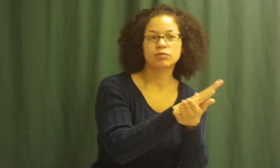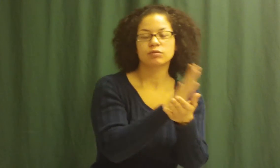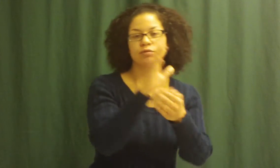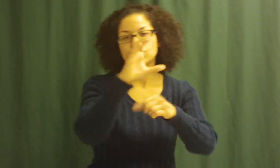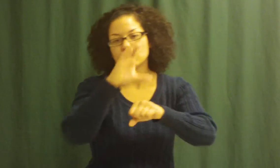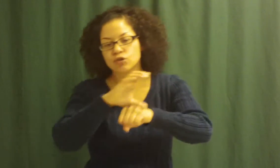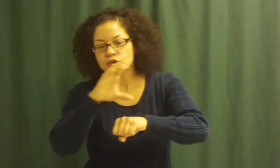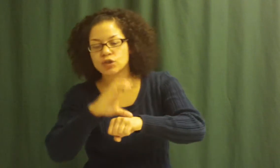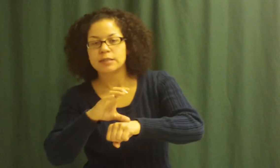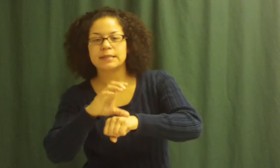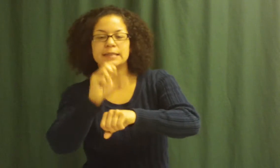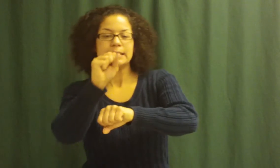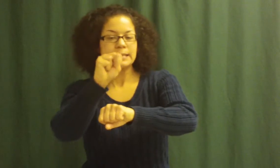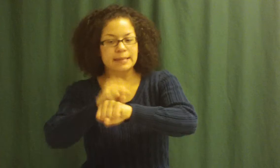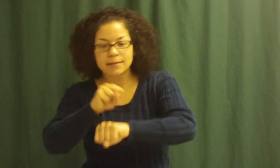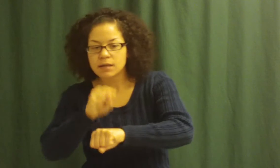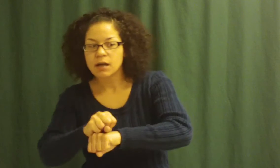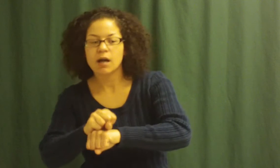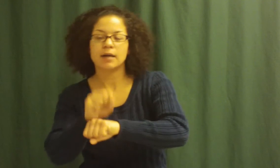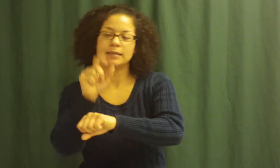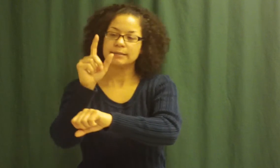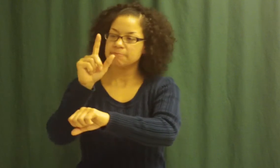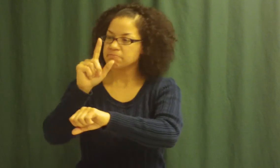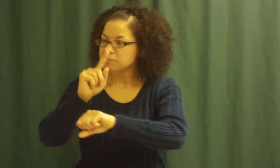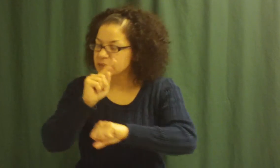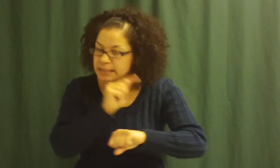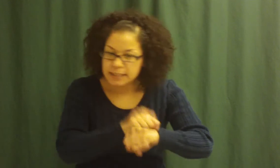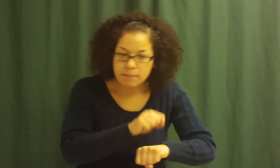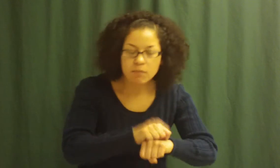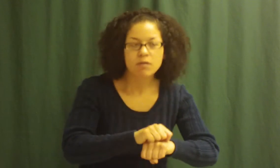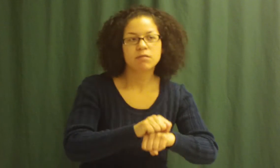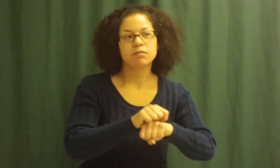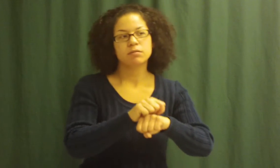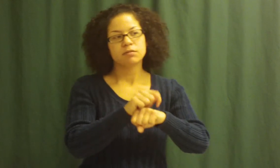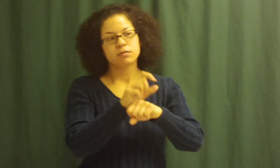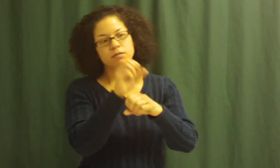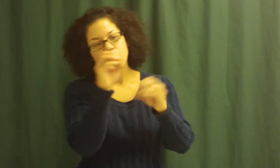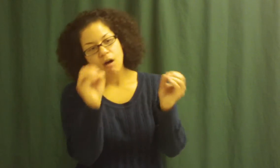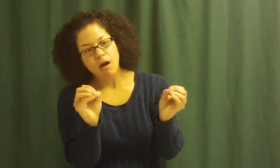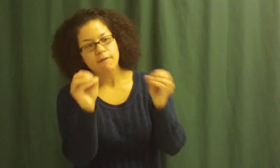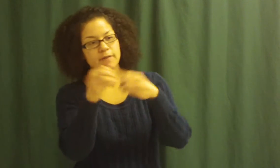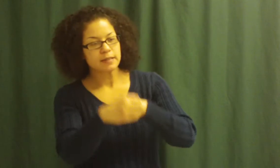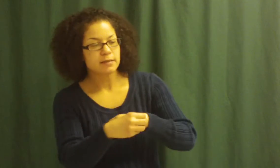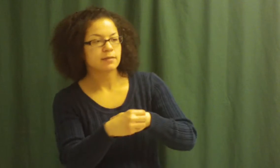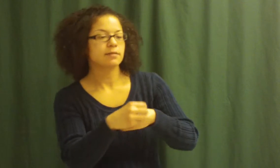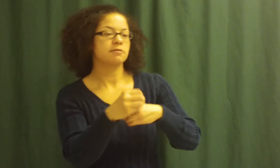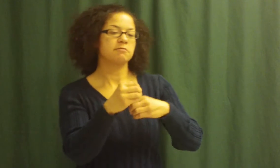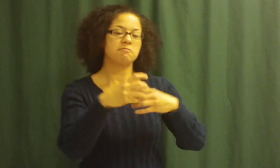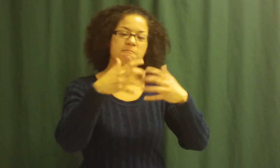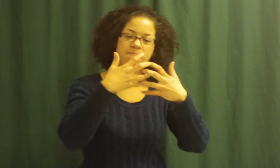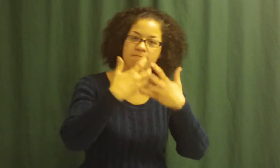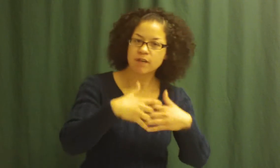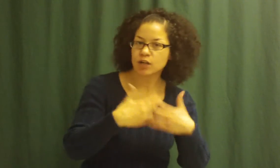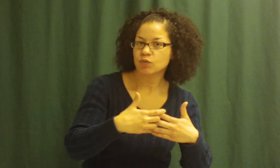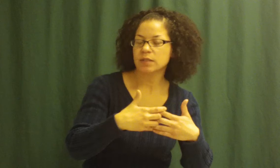synagogues, temples, mosques, offices, factories and plants,